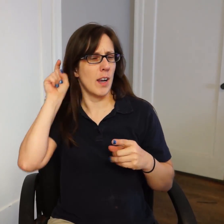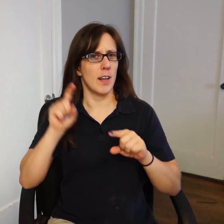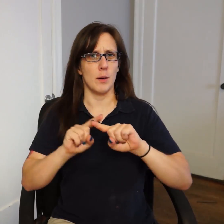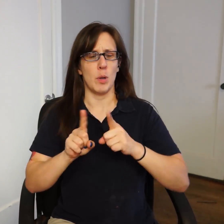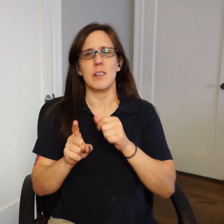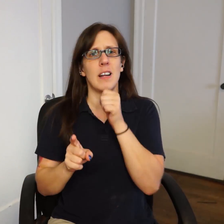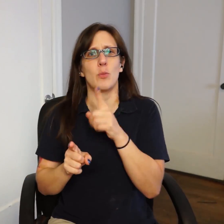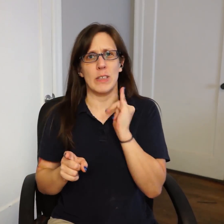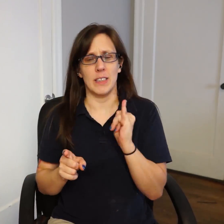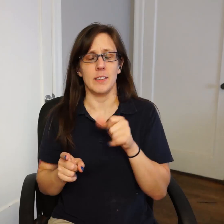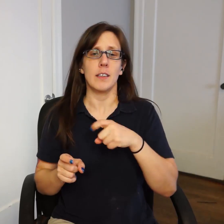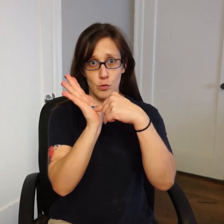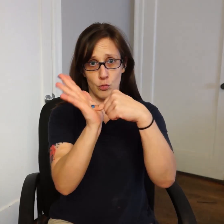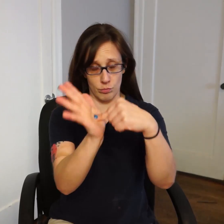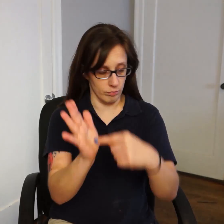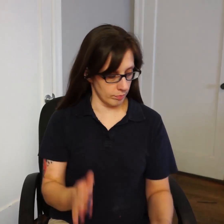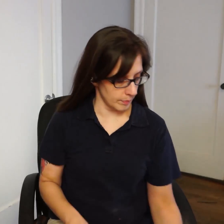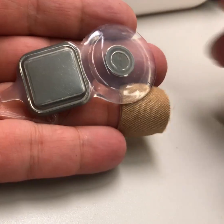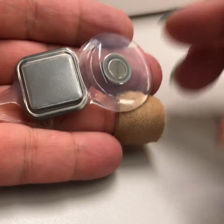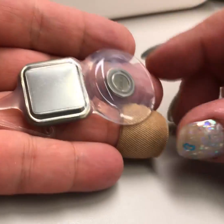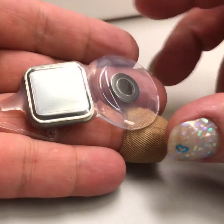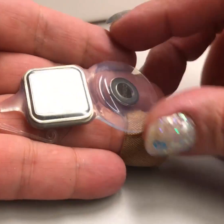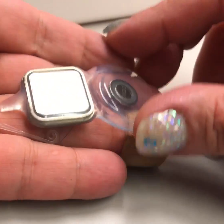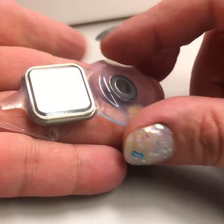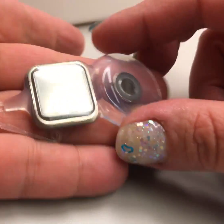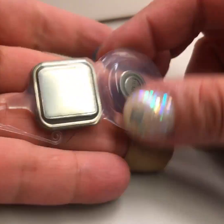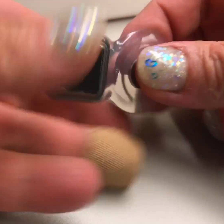like a hearing aid, but not really. Let me show you an example.